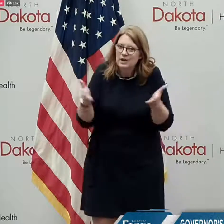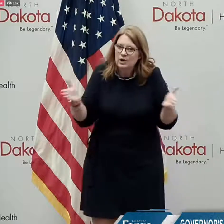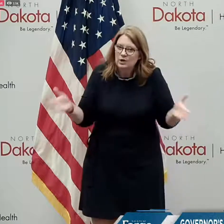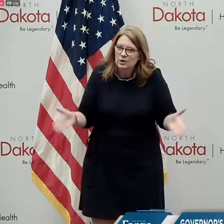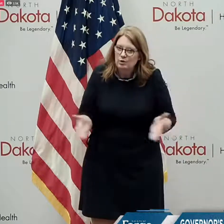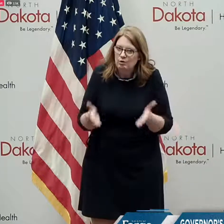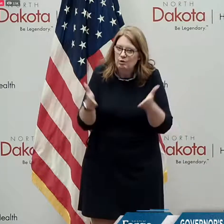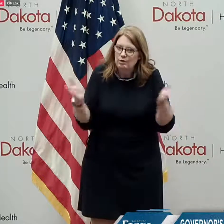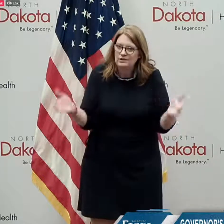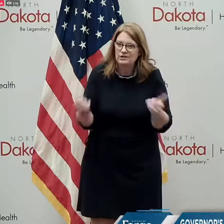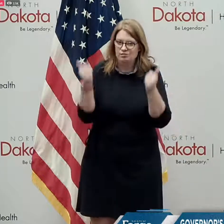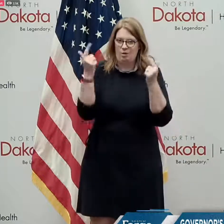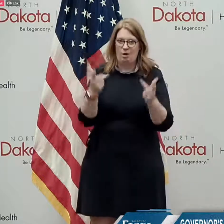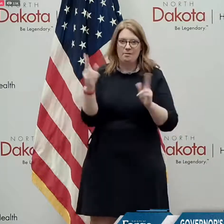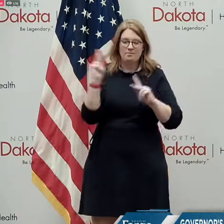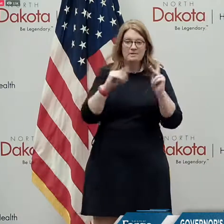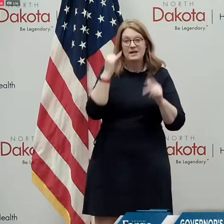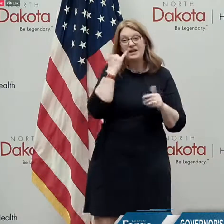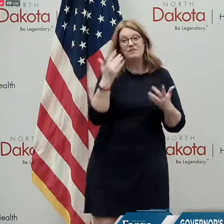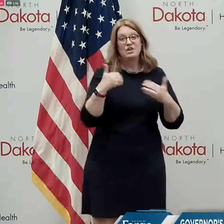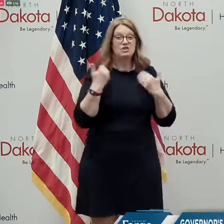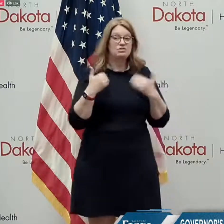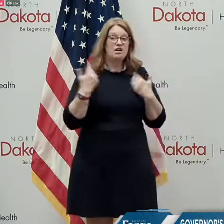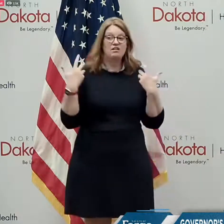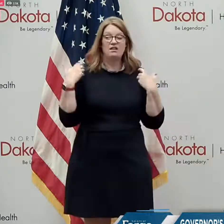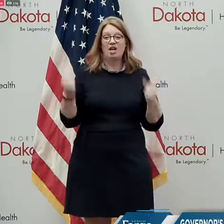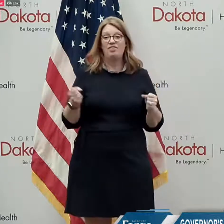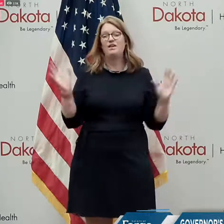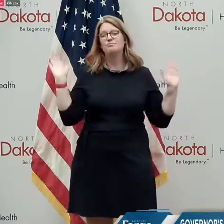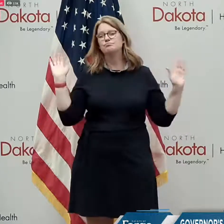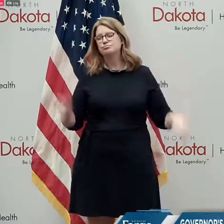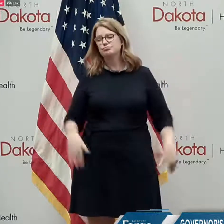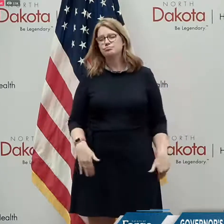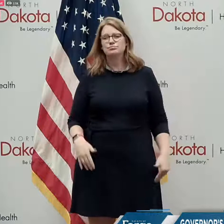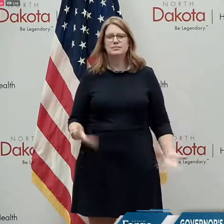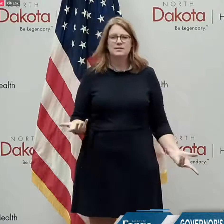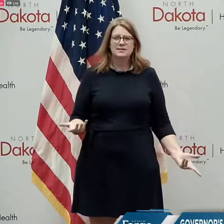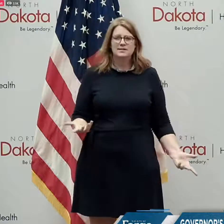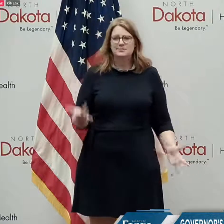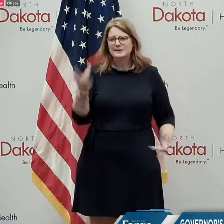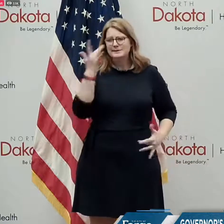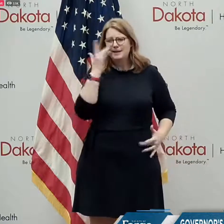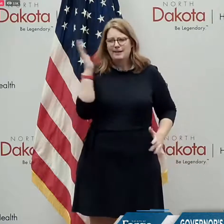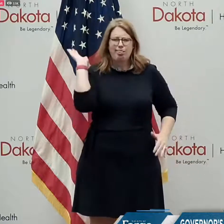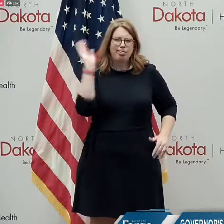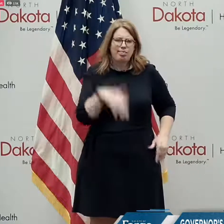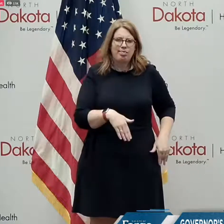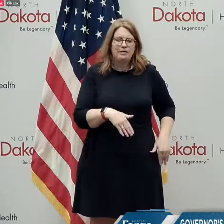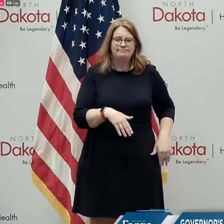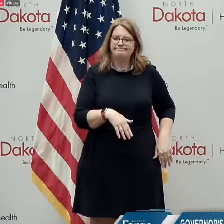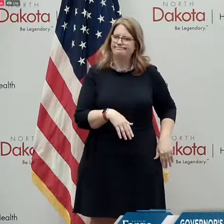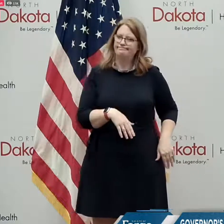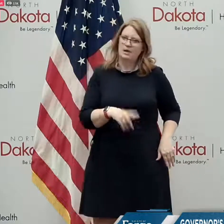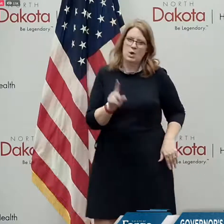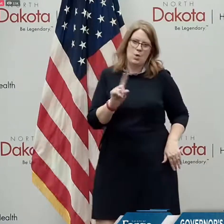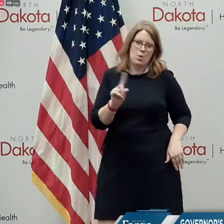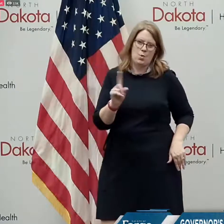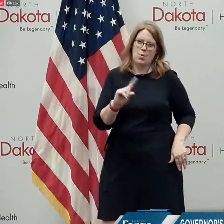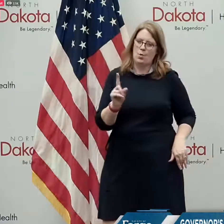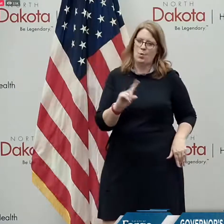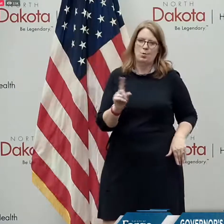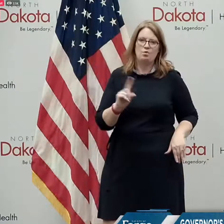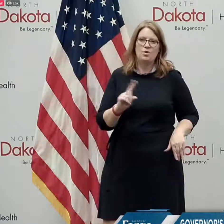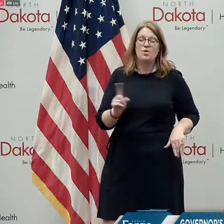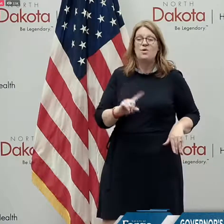but if you're young and healthy and think this doesn't relate to you, again, please get yourself